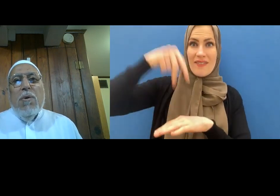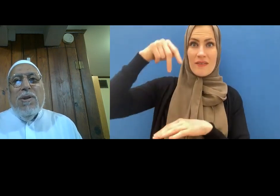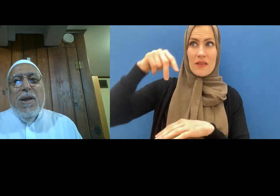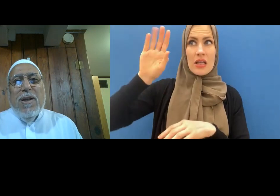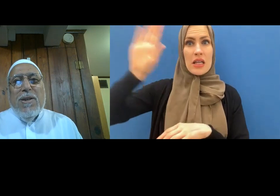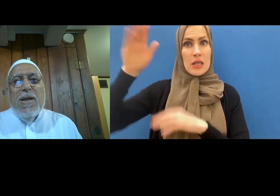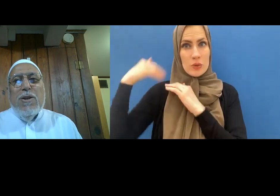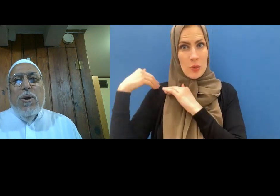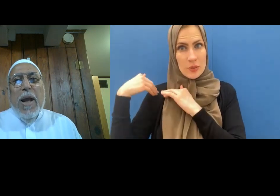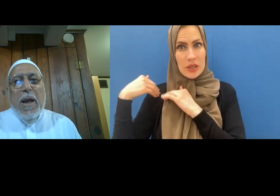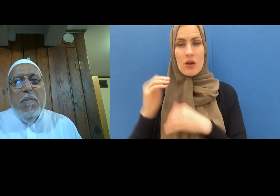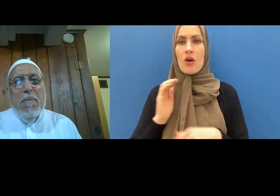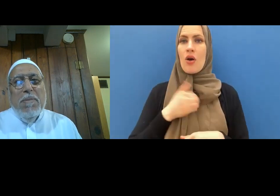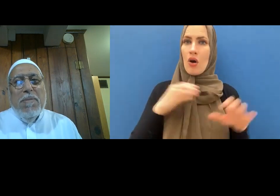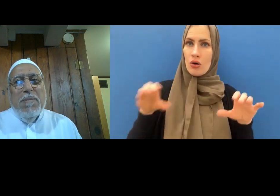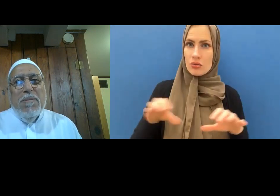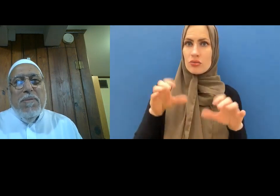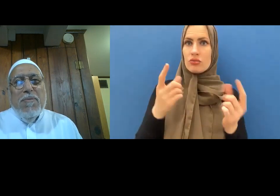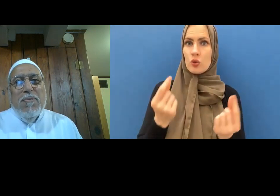Recording our deeds is on Him.